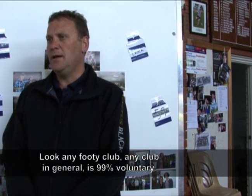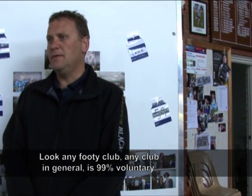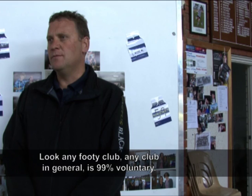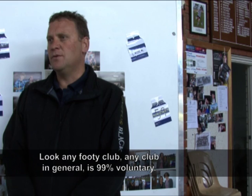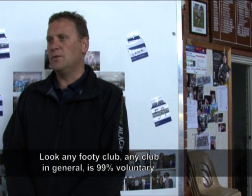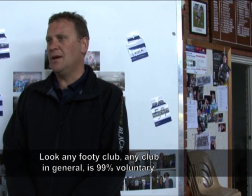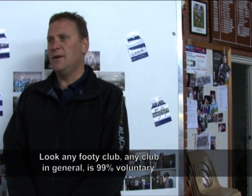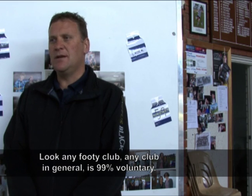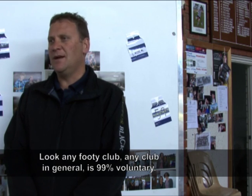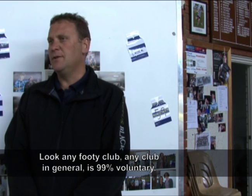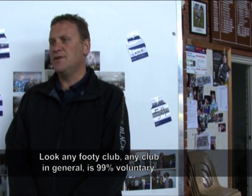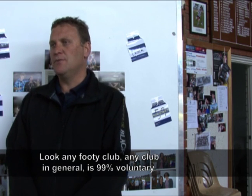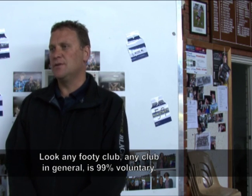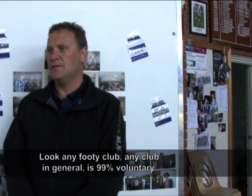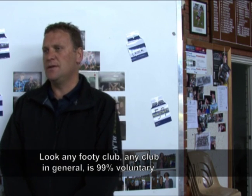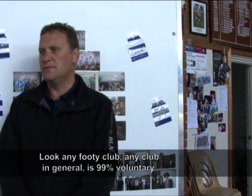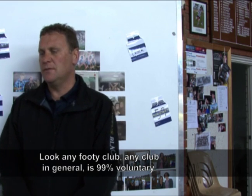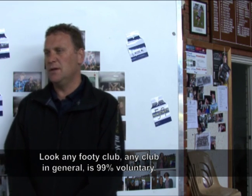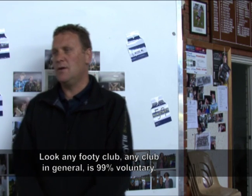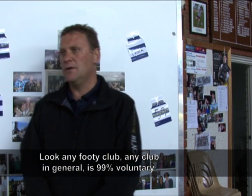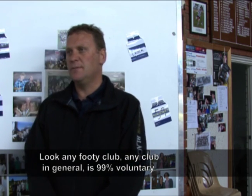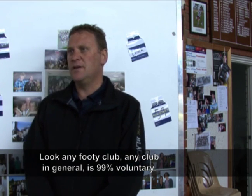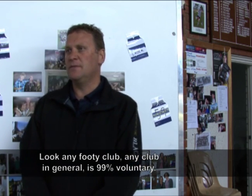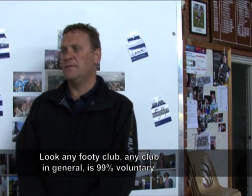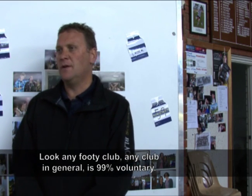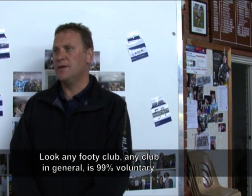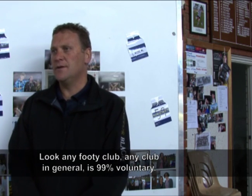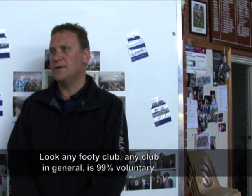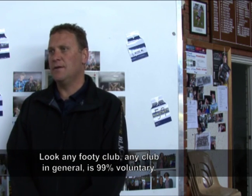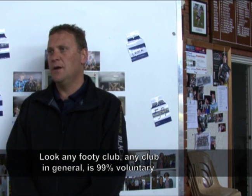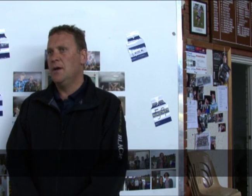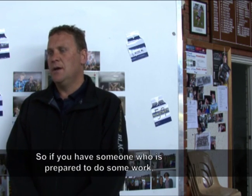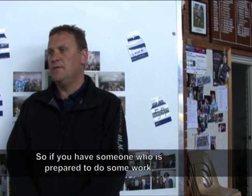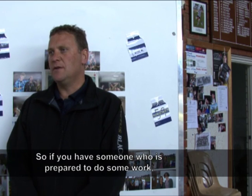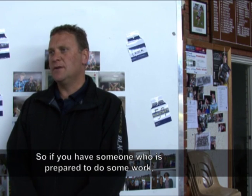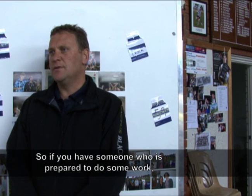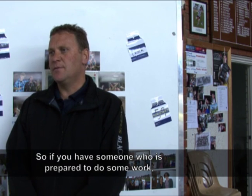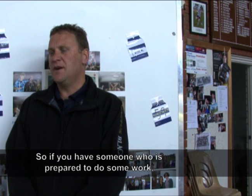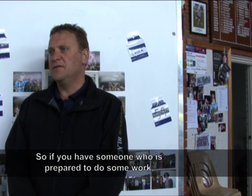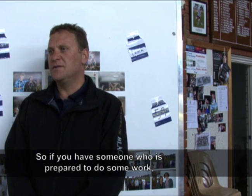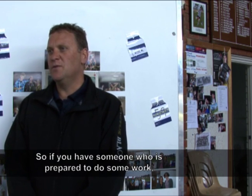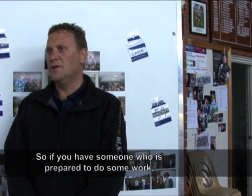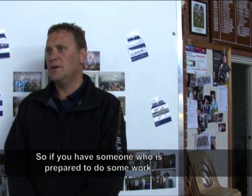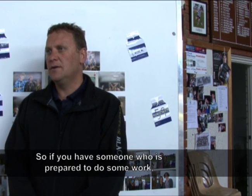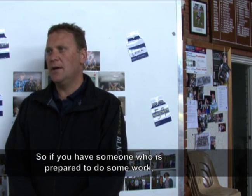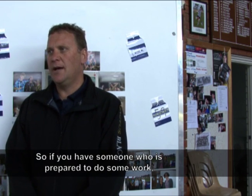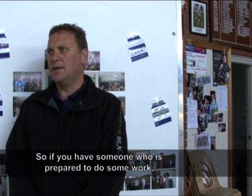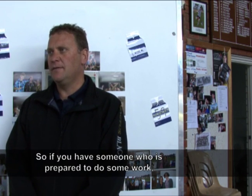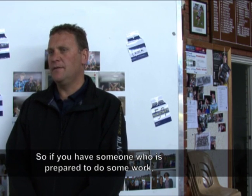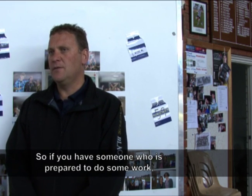any football club, any club in general, they're 99% of them are voluntary. So if you've got someone who's prepared to do some work, if you want